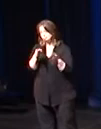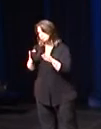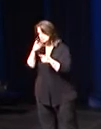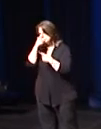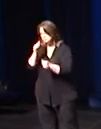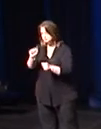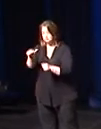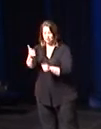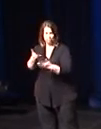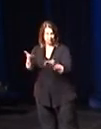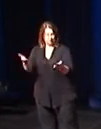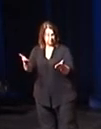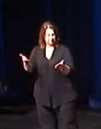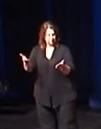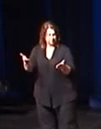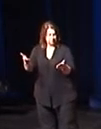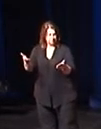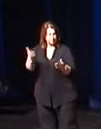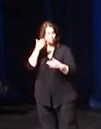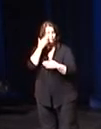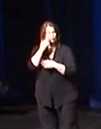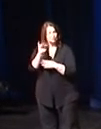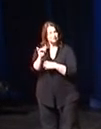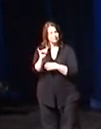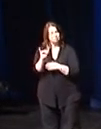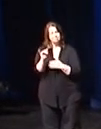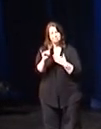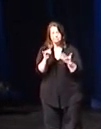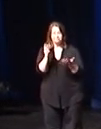things. You know, like,